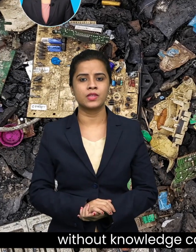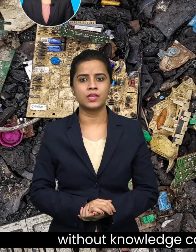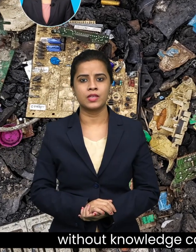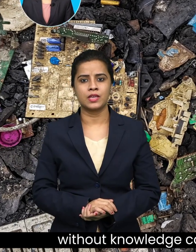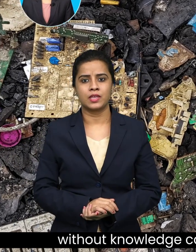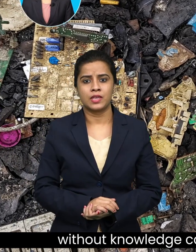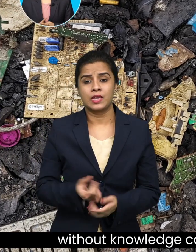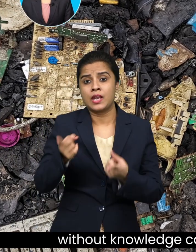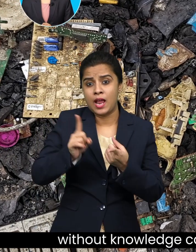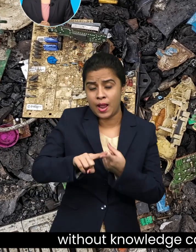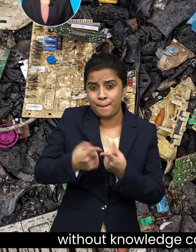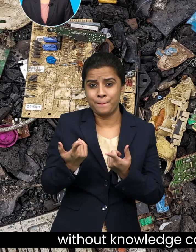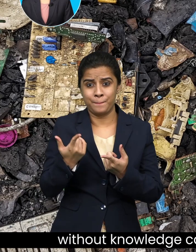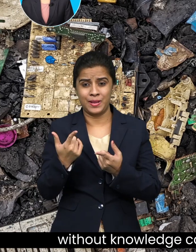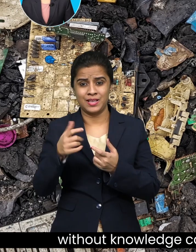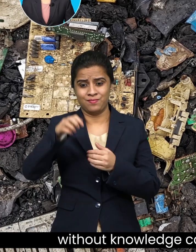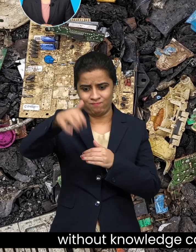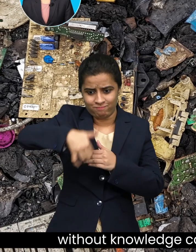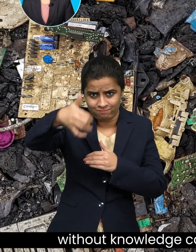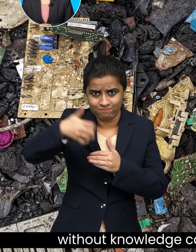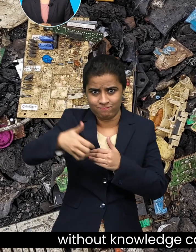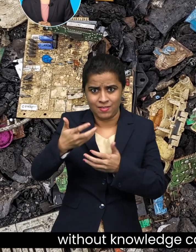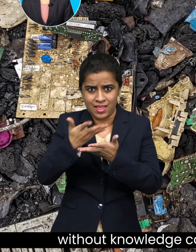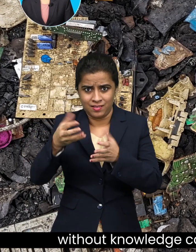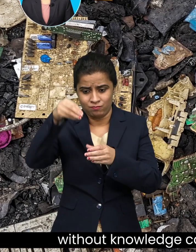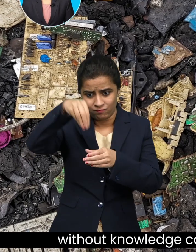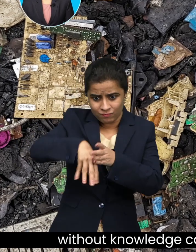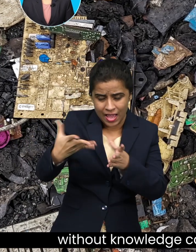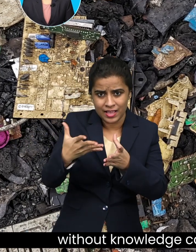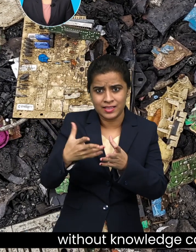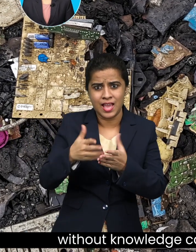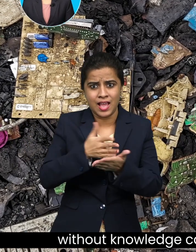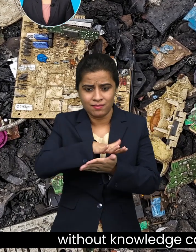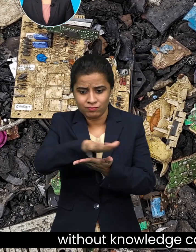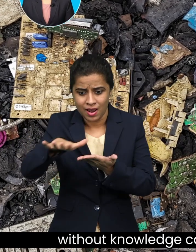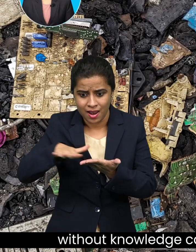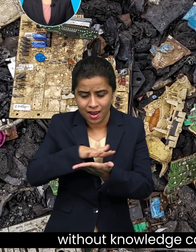can become a landfill and water pollutants.